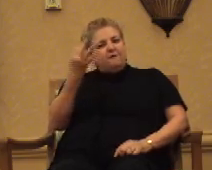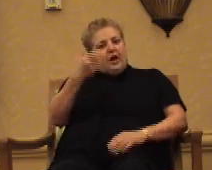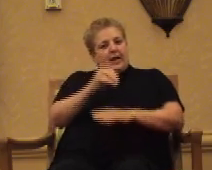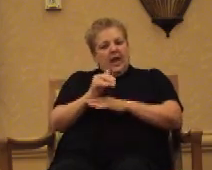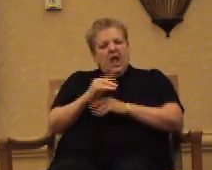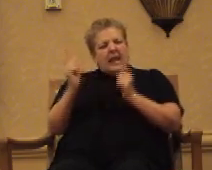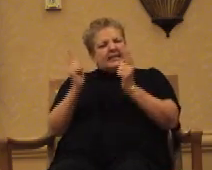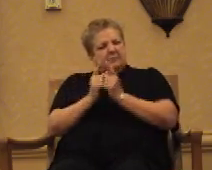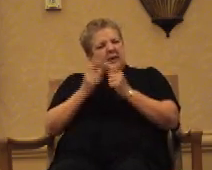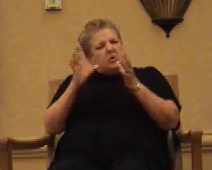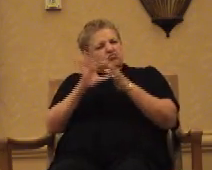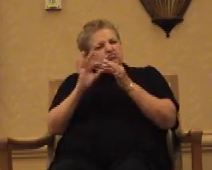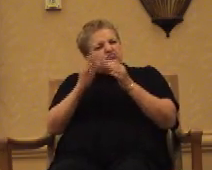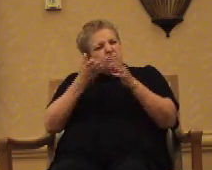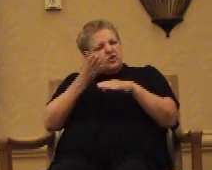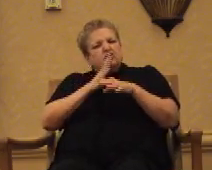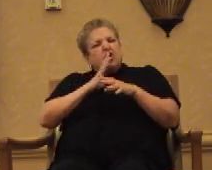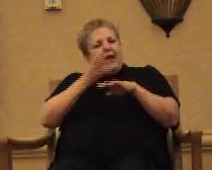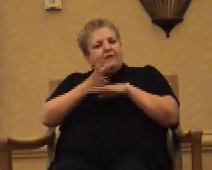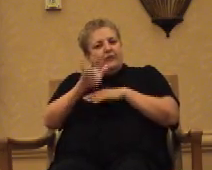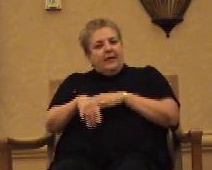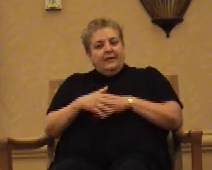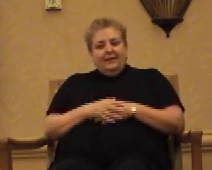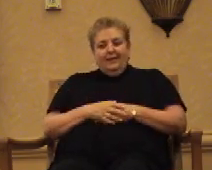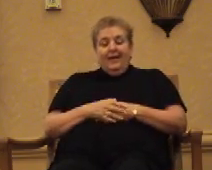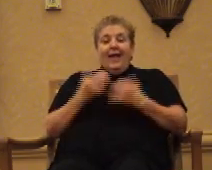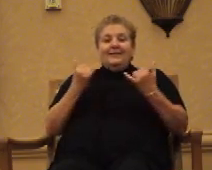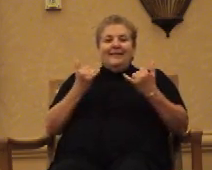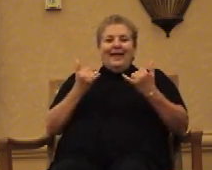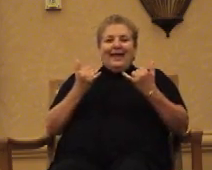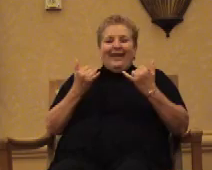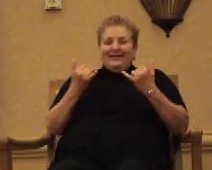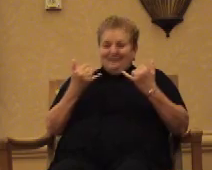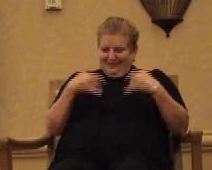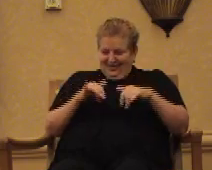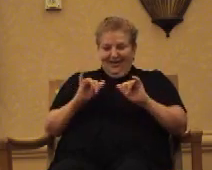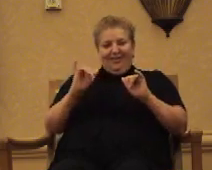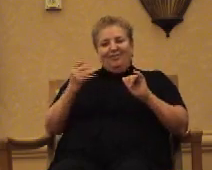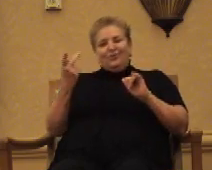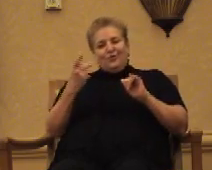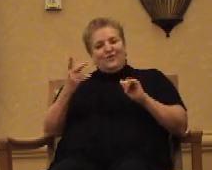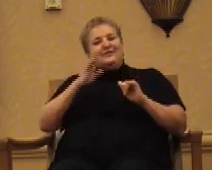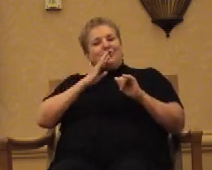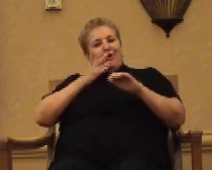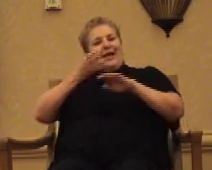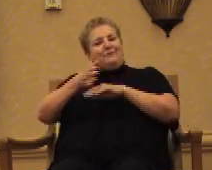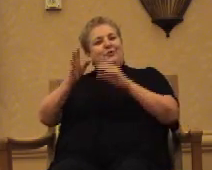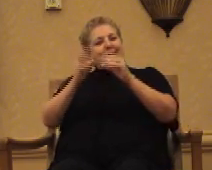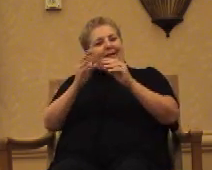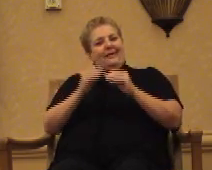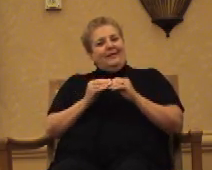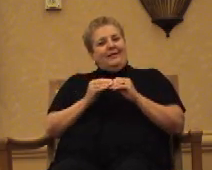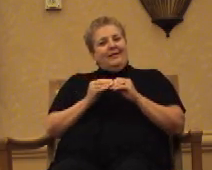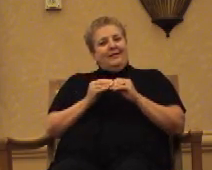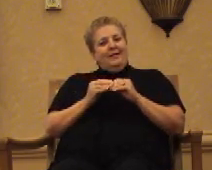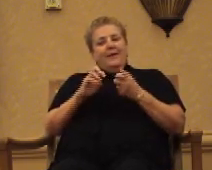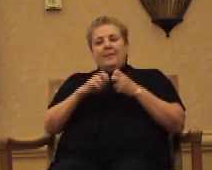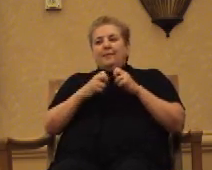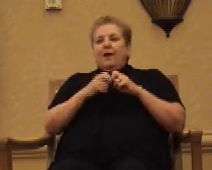talk afterwards. To this day, we always talk after the meeting. It's funny, if you go to a meeting, the problems kind of go away by the time the meeting's